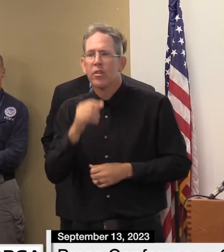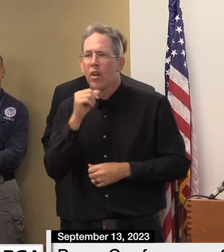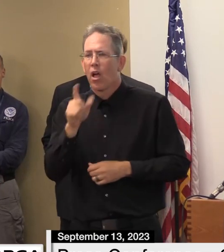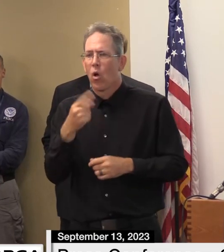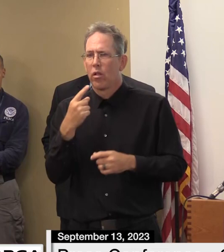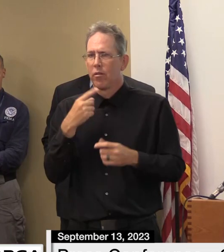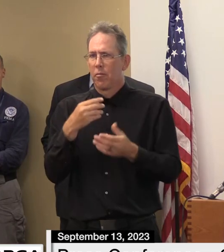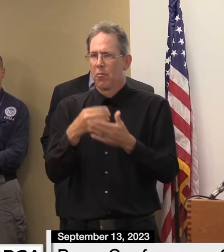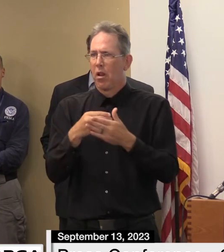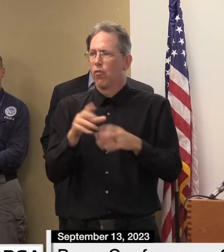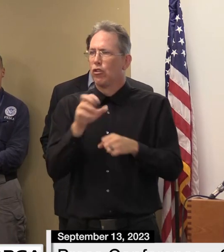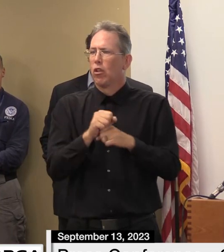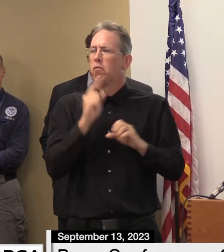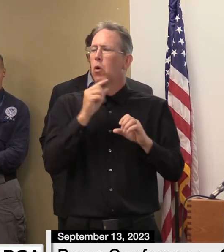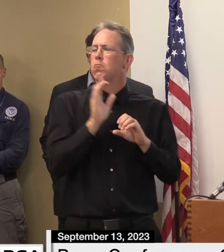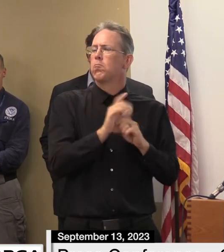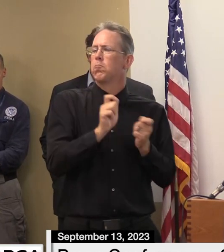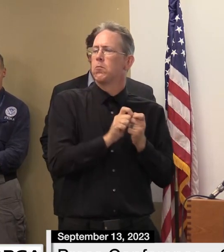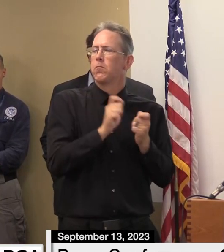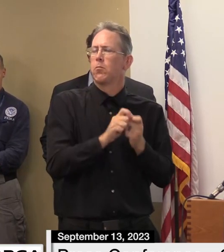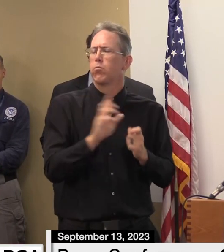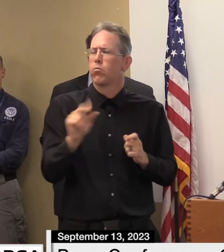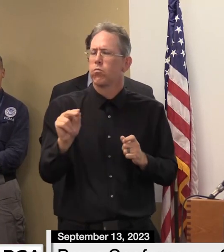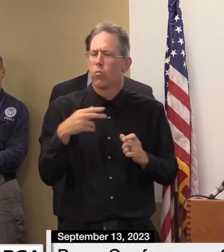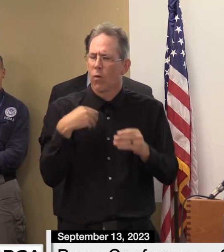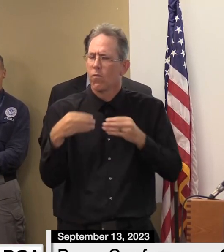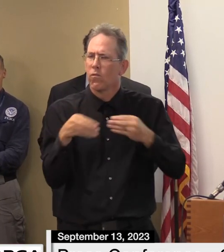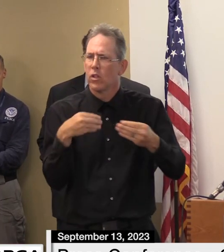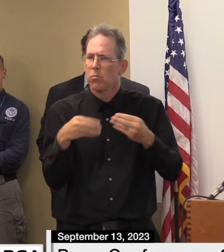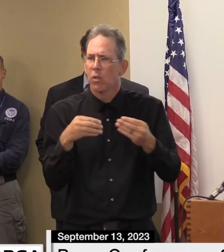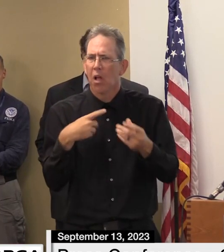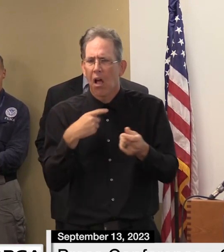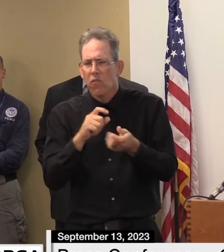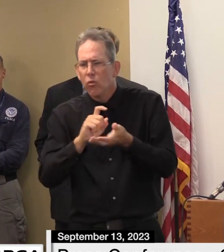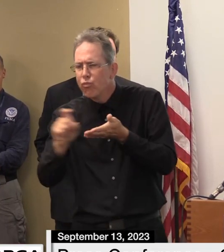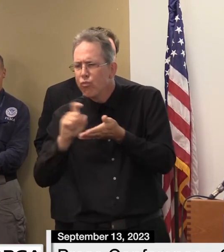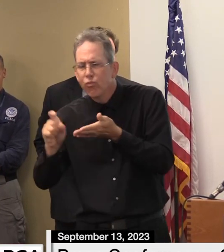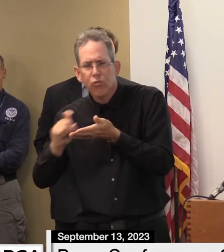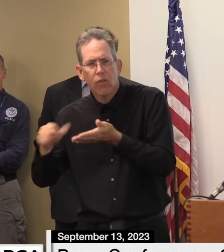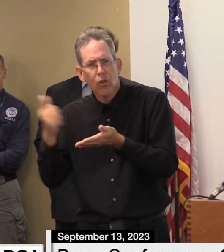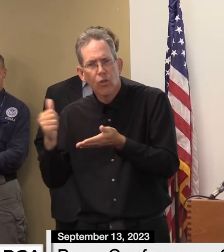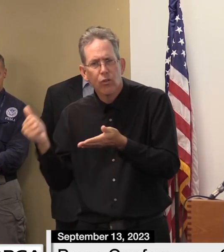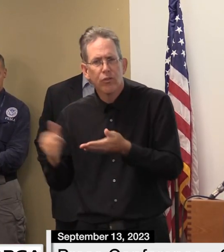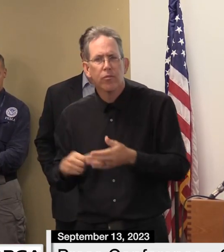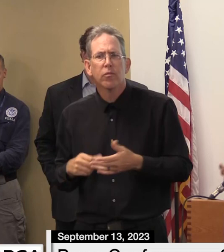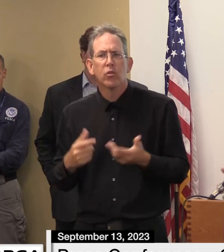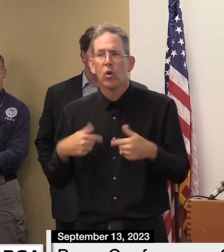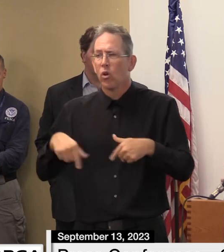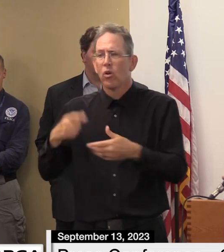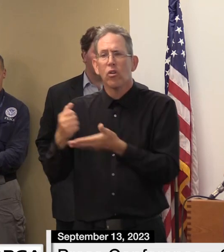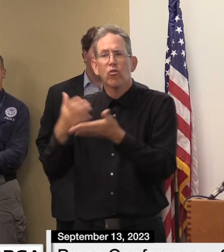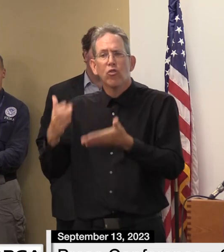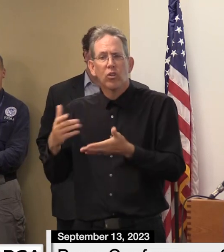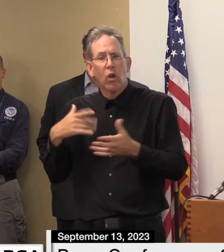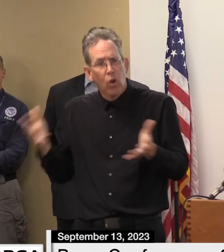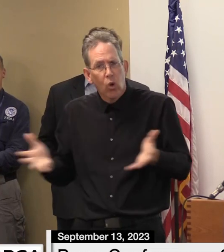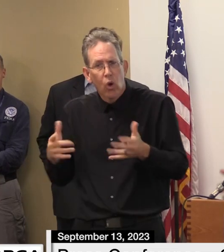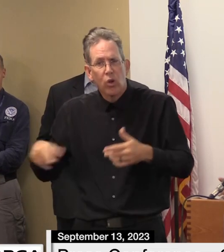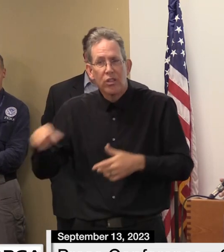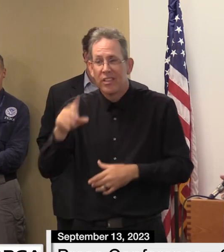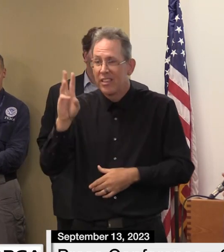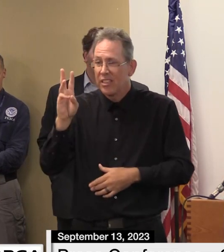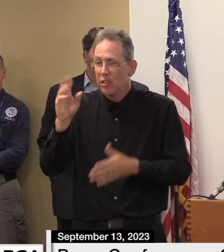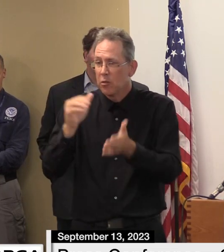for already. There is a bit, and especially the treasurer, I think, wisely encouraged us to set aside the $6 million for the